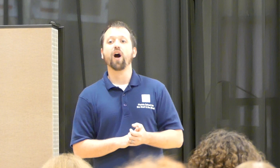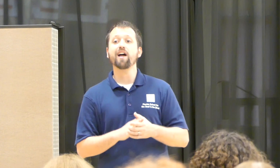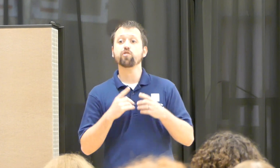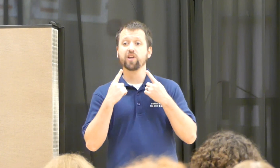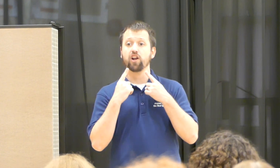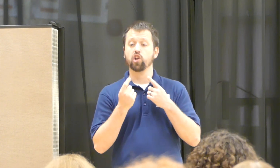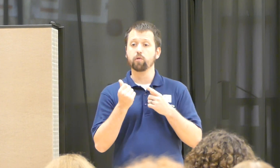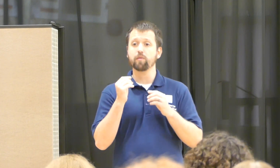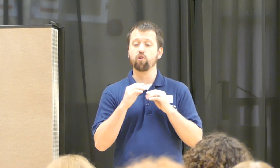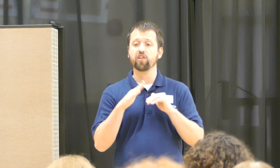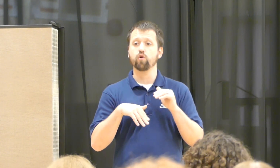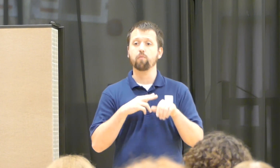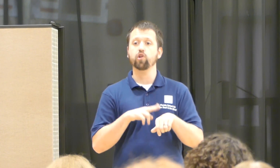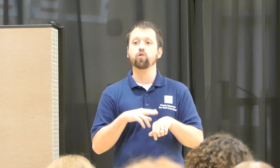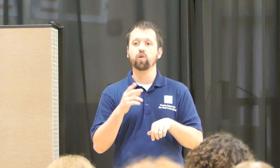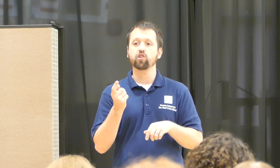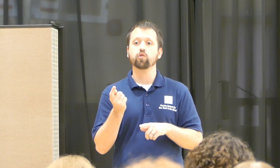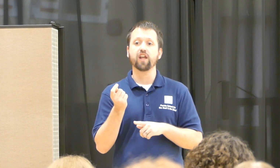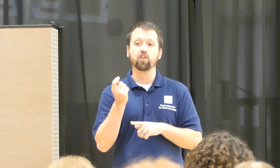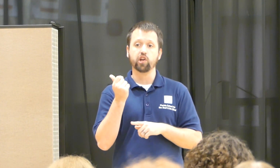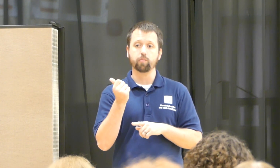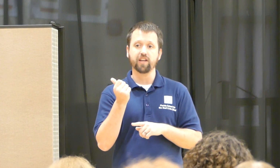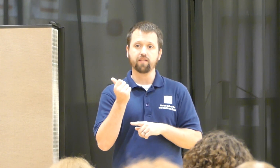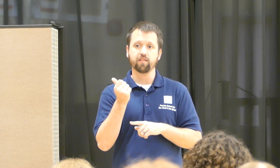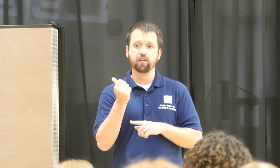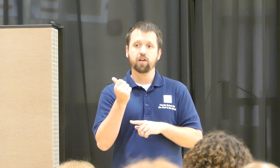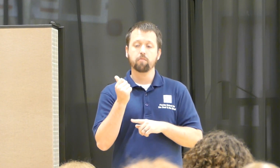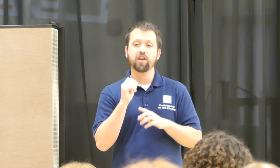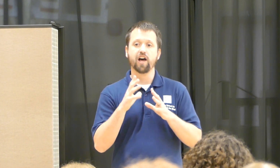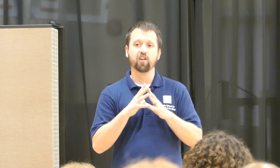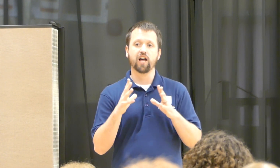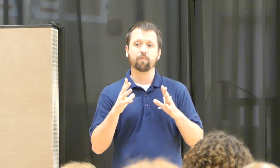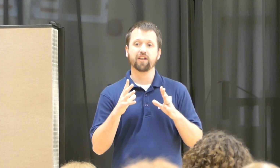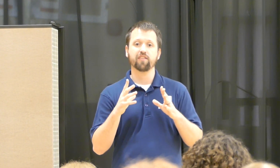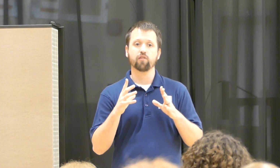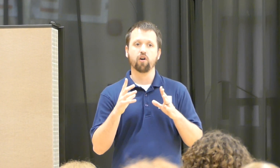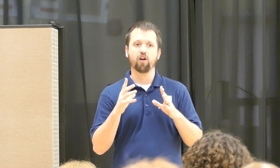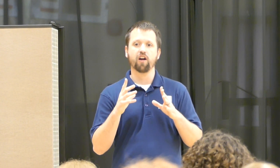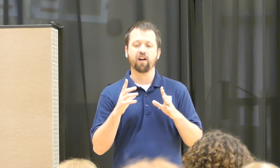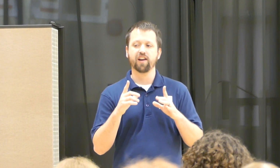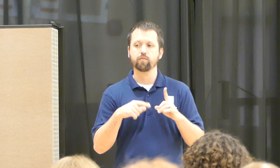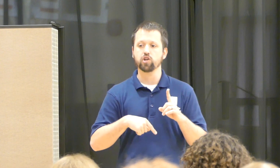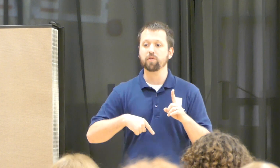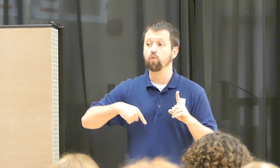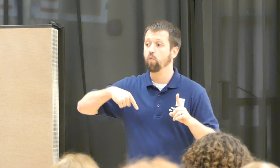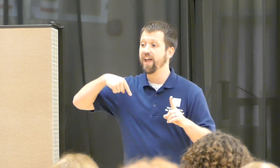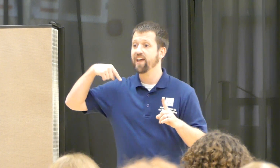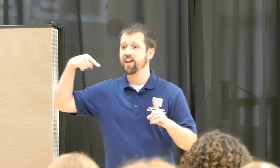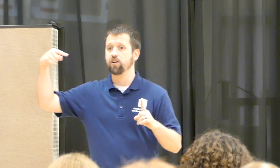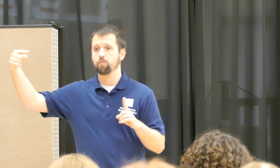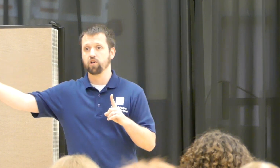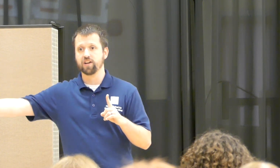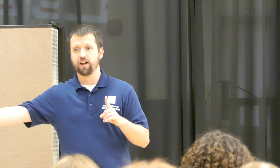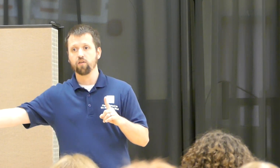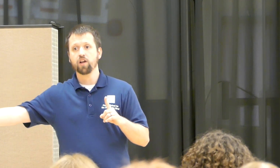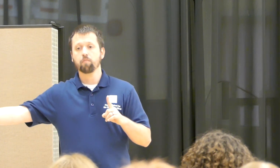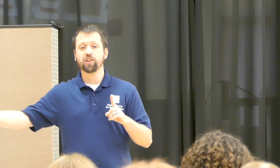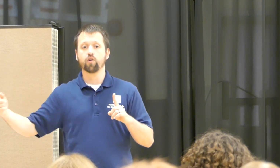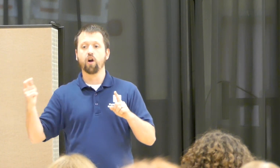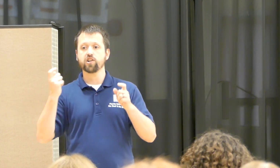I'm doing it a little bit more than normal. You will do it a little bit, Okay. but not a lot, because there are, and I'm jumping way ahead in our book now, but there are